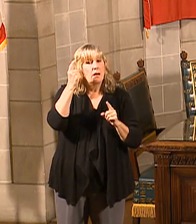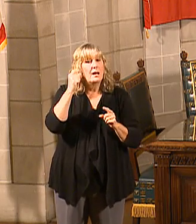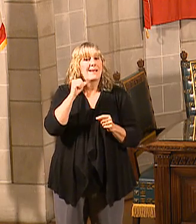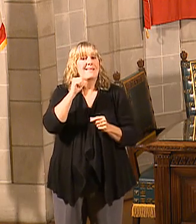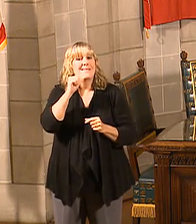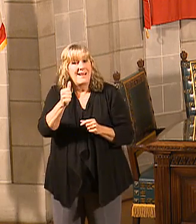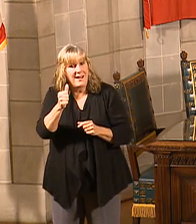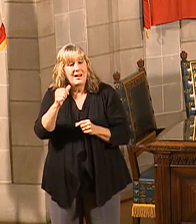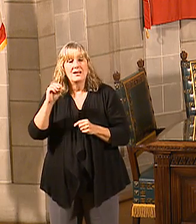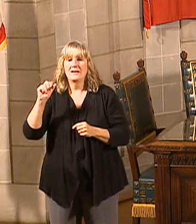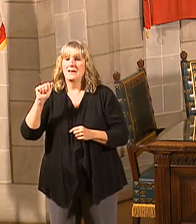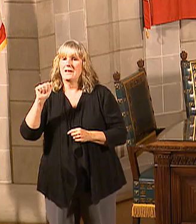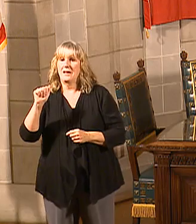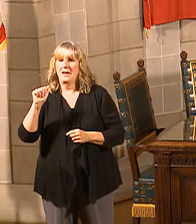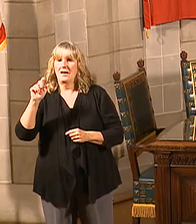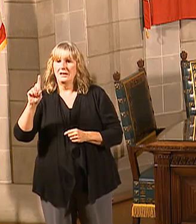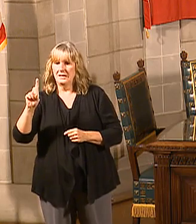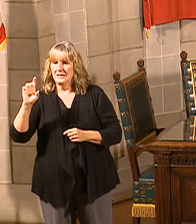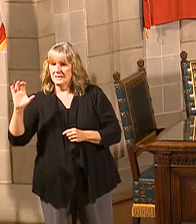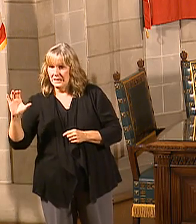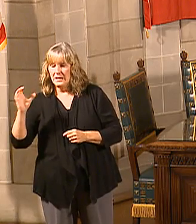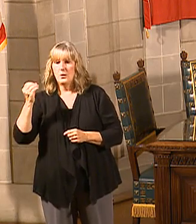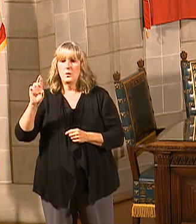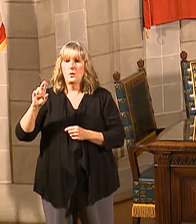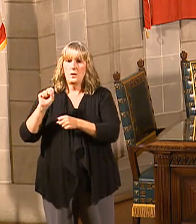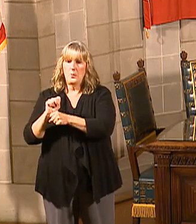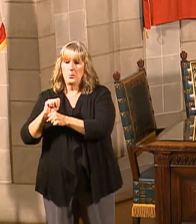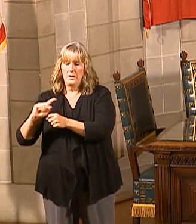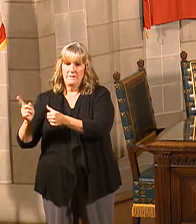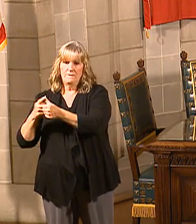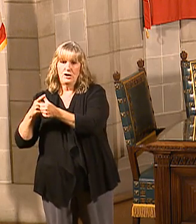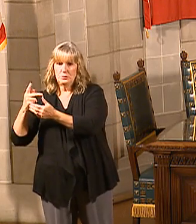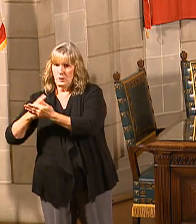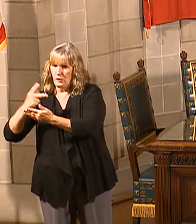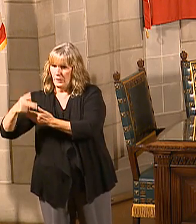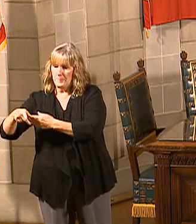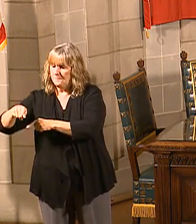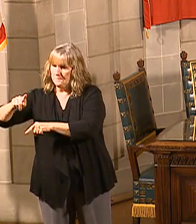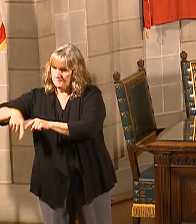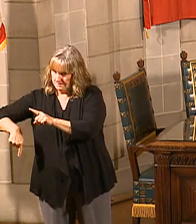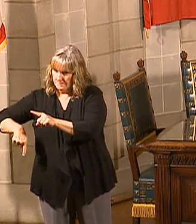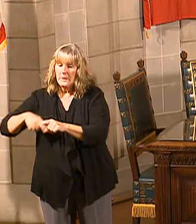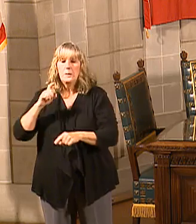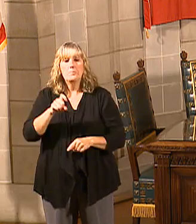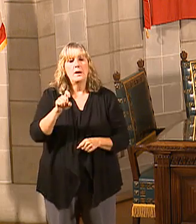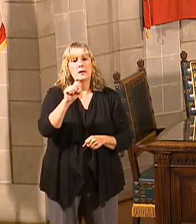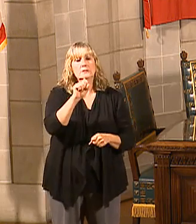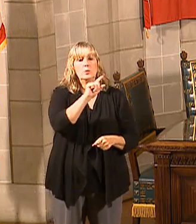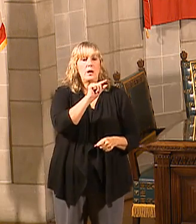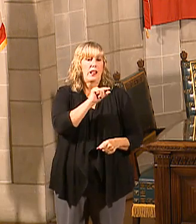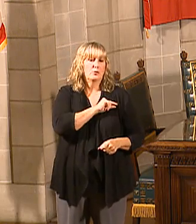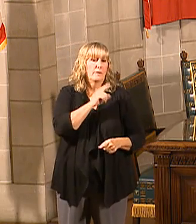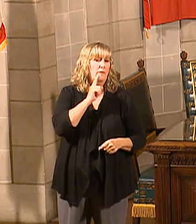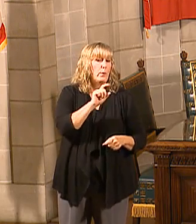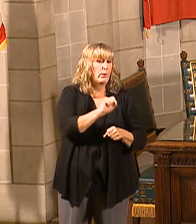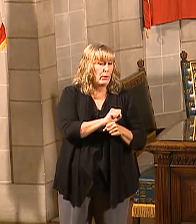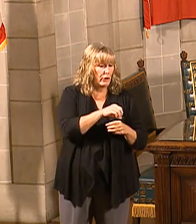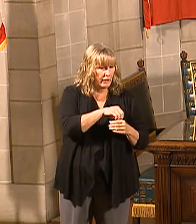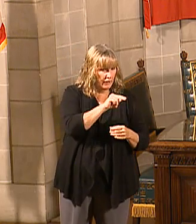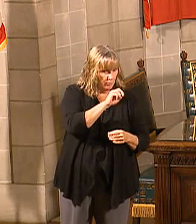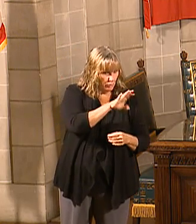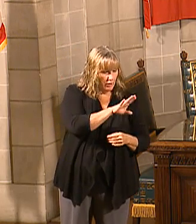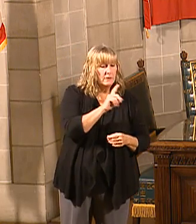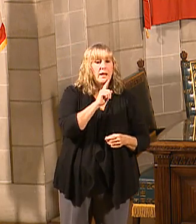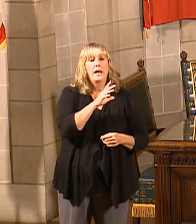for Dependent Children or the Employment First program, must be work eligible in Nebraska, and then reside in one of the